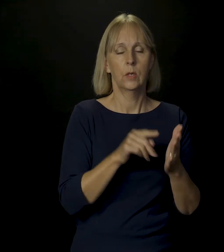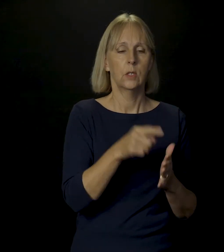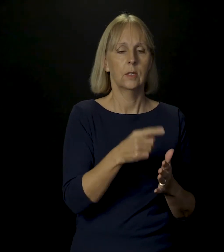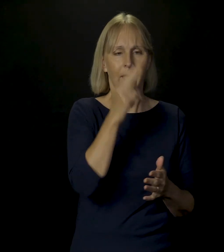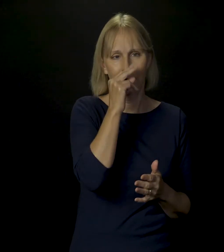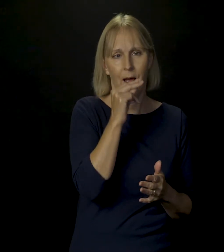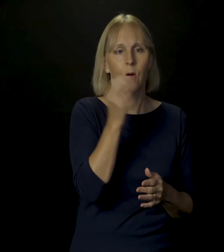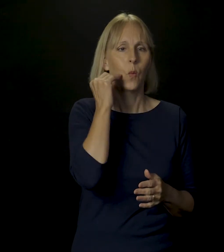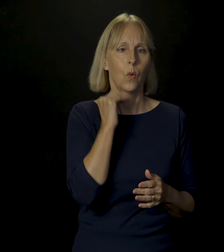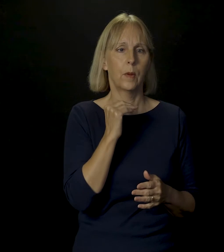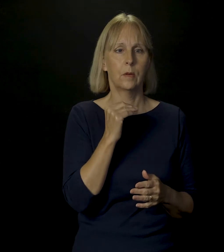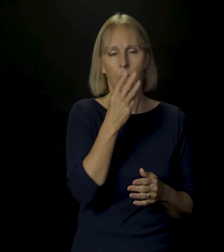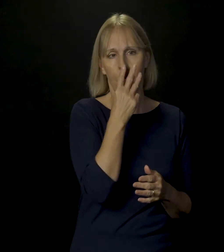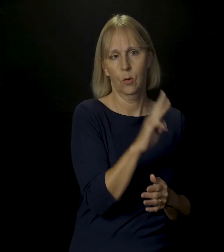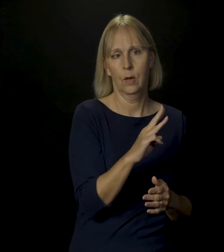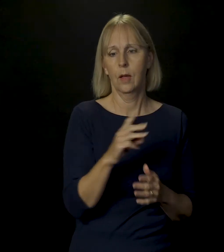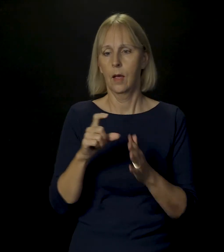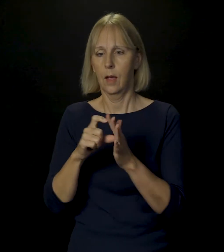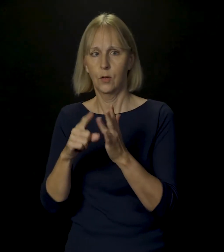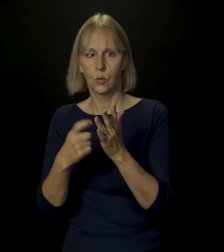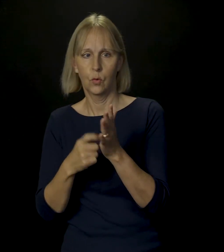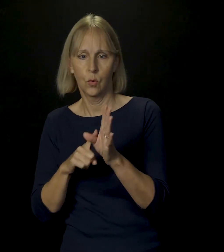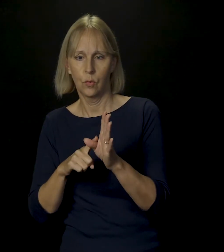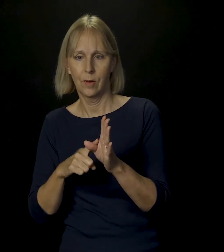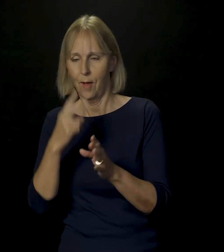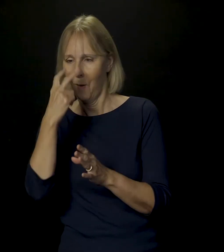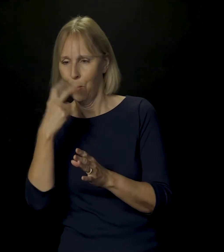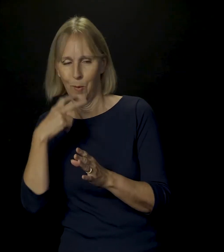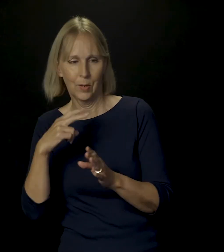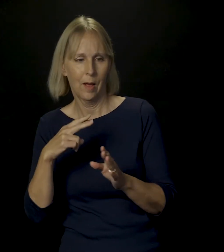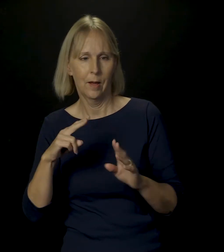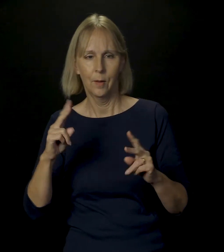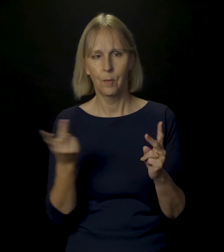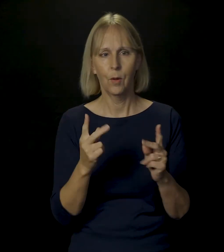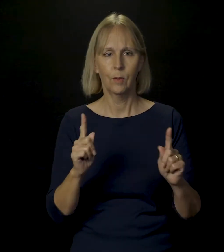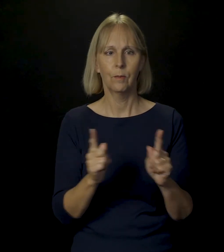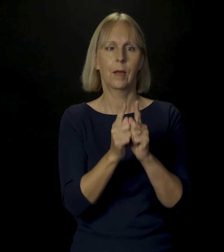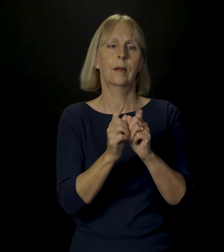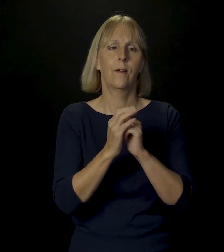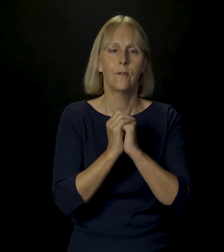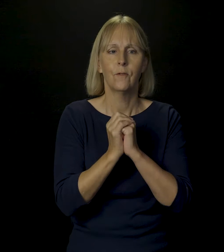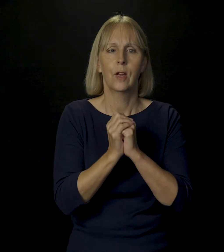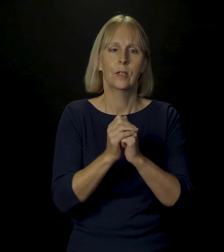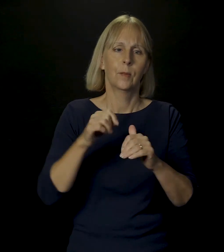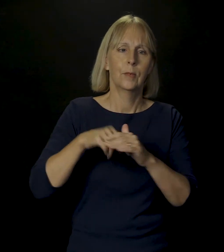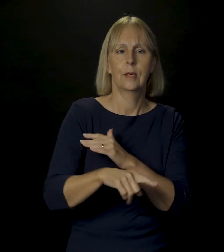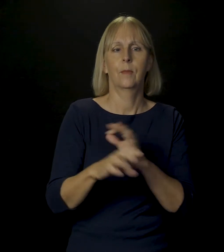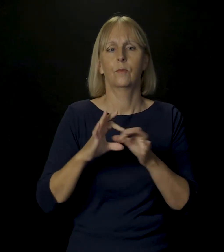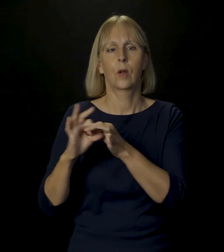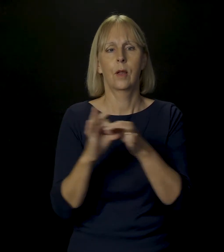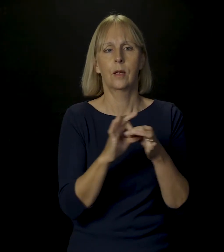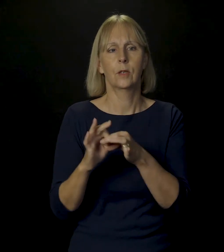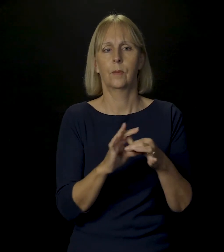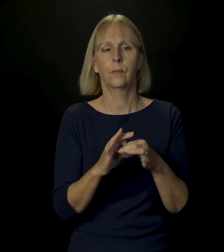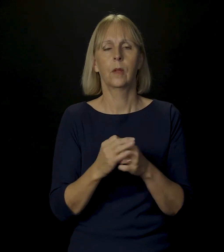young woman In her 30s And dear old Dori Struck up a special friendship Our gorgeous team Will always stop To spend